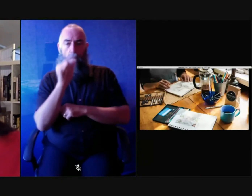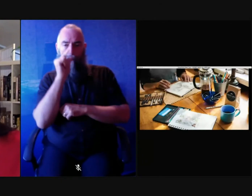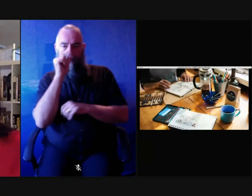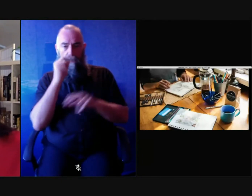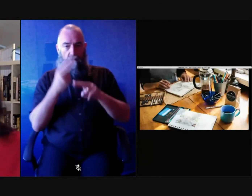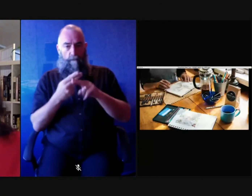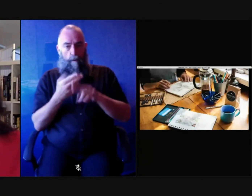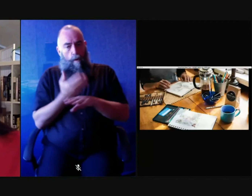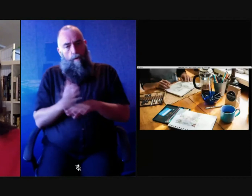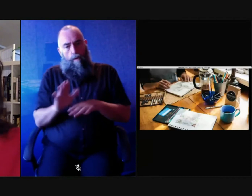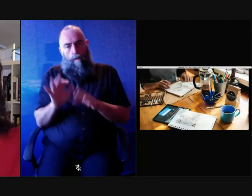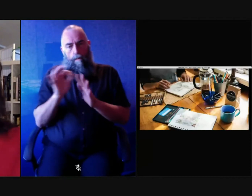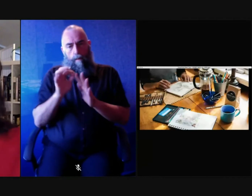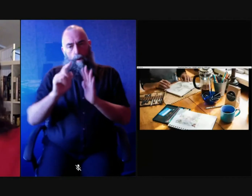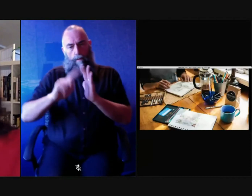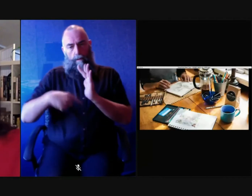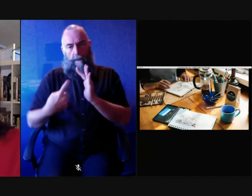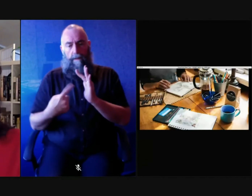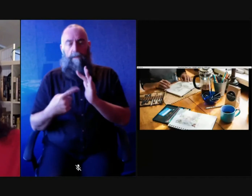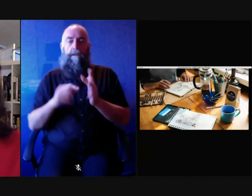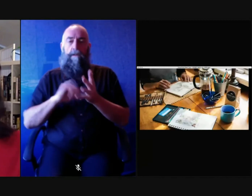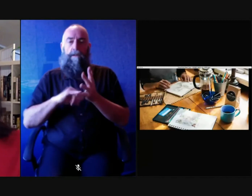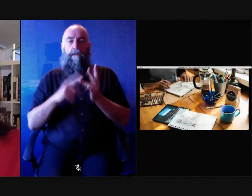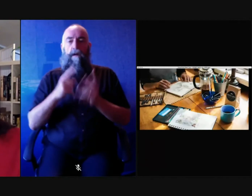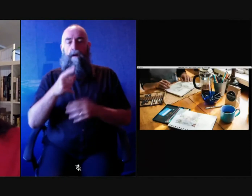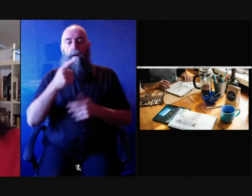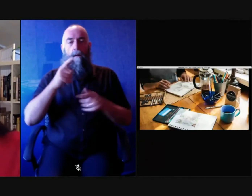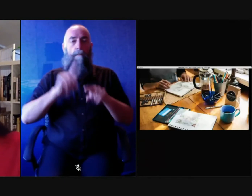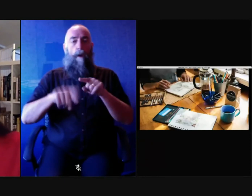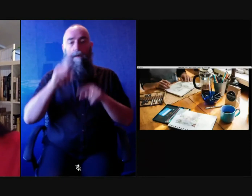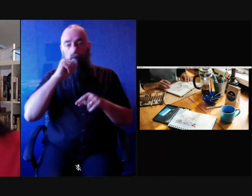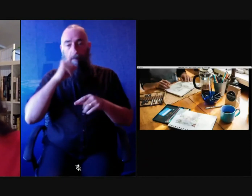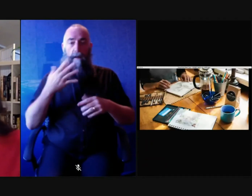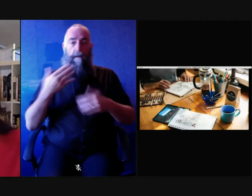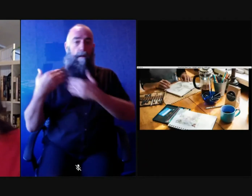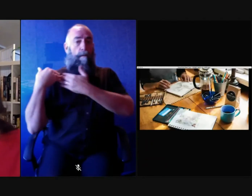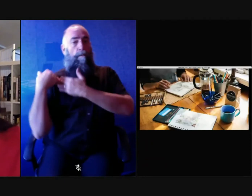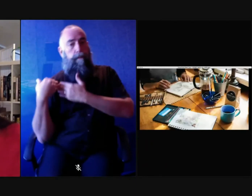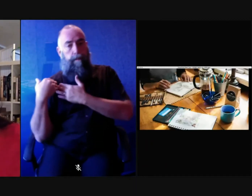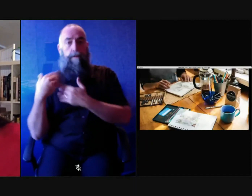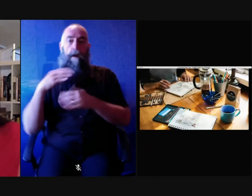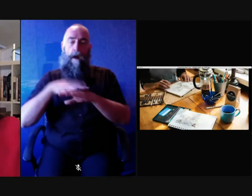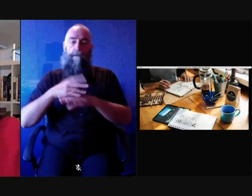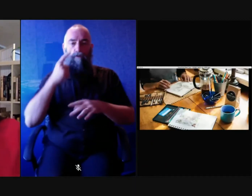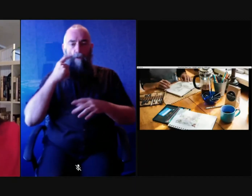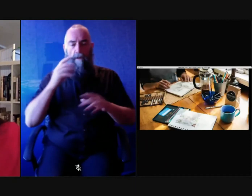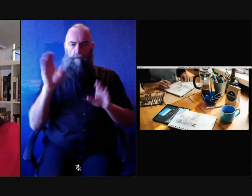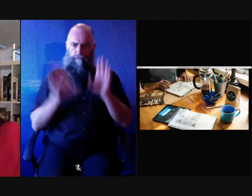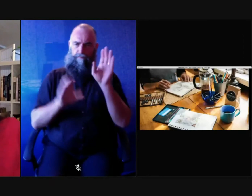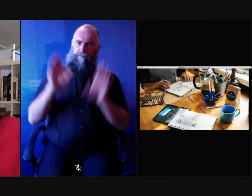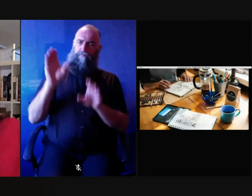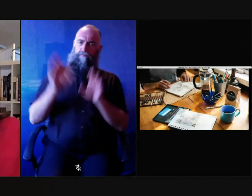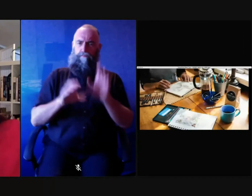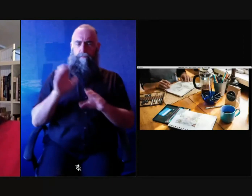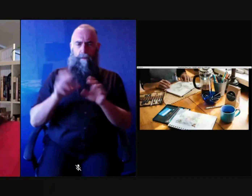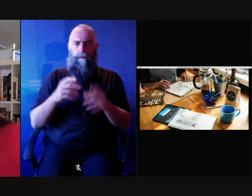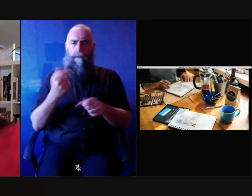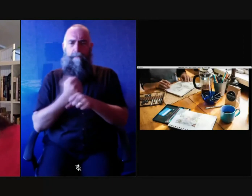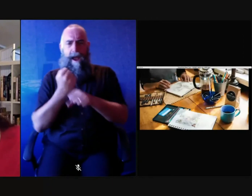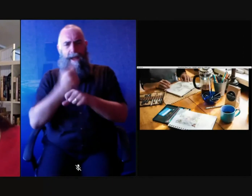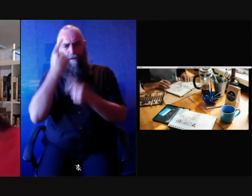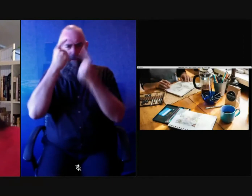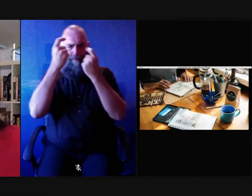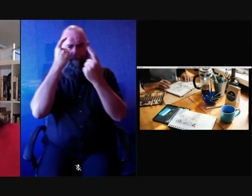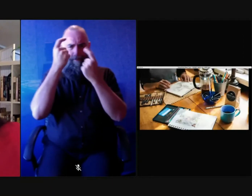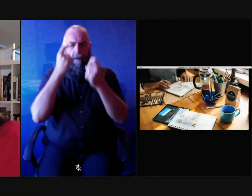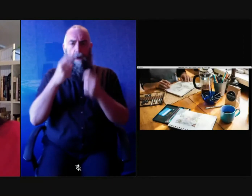mentioned earlier, a lot of people have been feeling this pressure to be creative because we've got this fantastic vacuum in which we can make all the fabulous